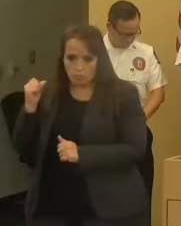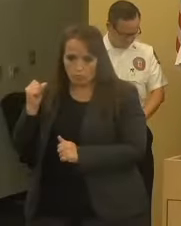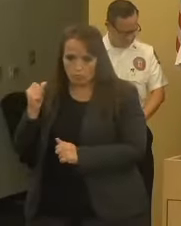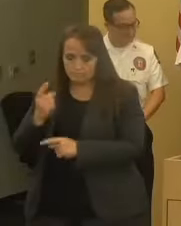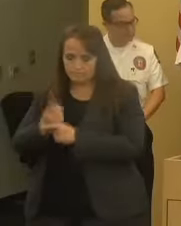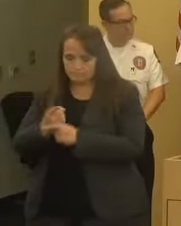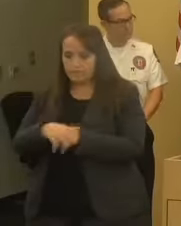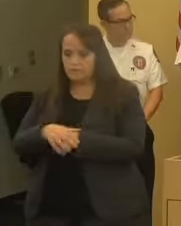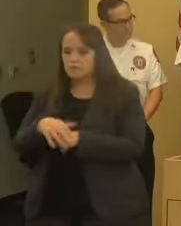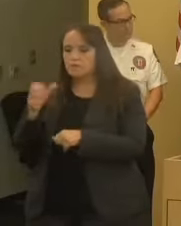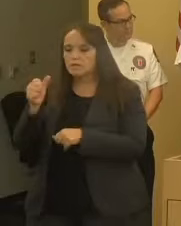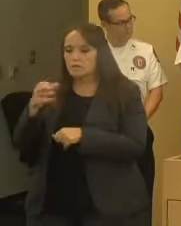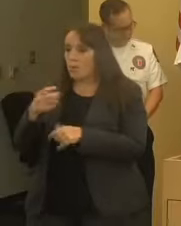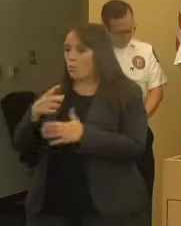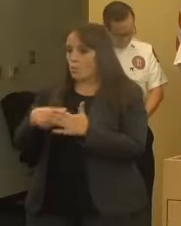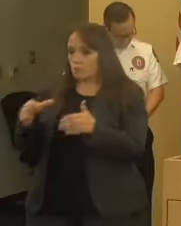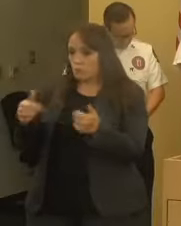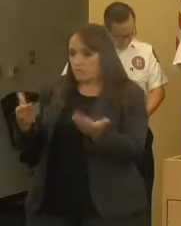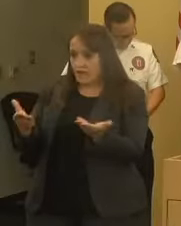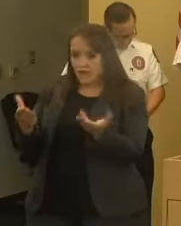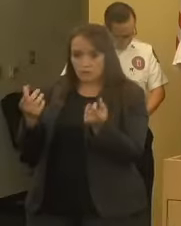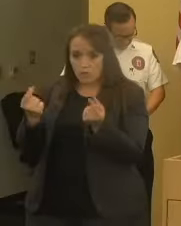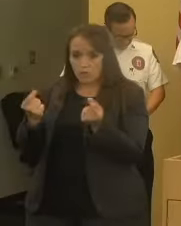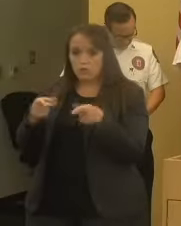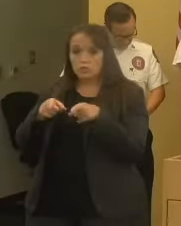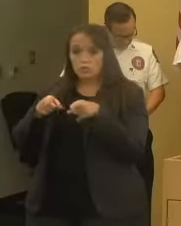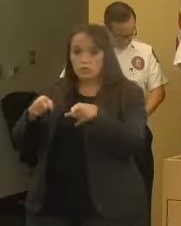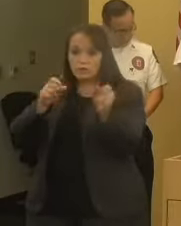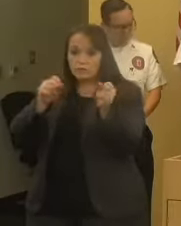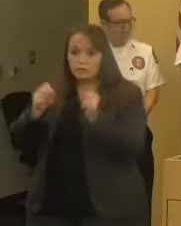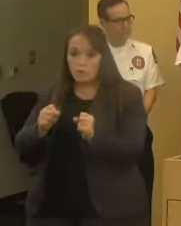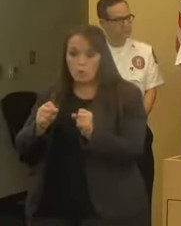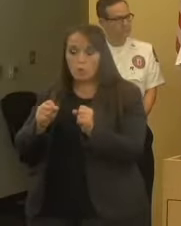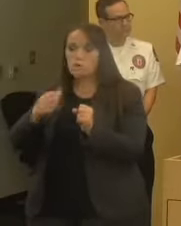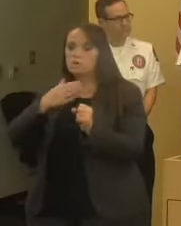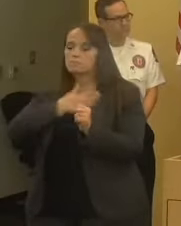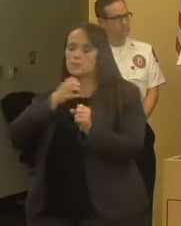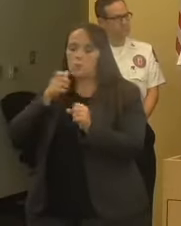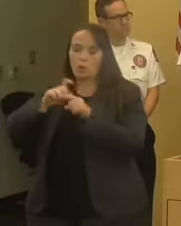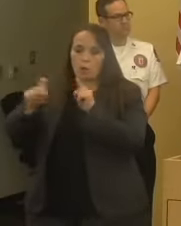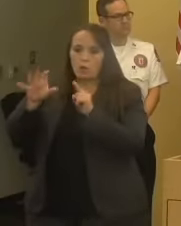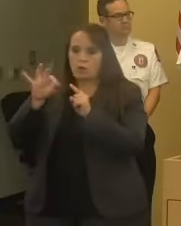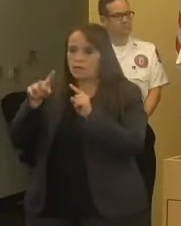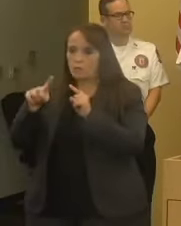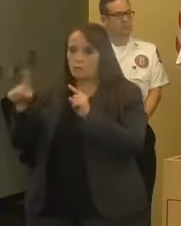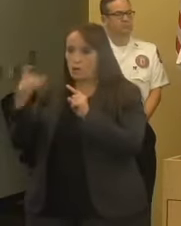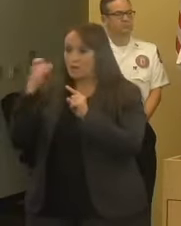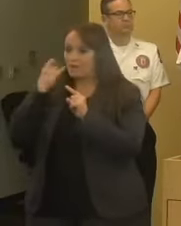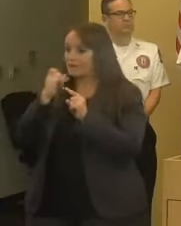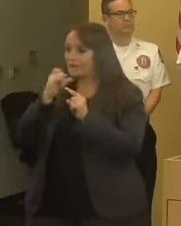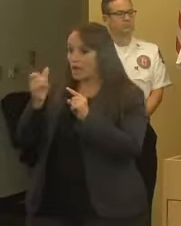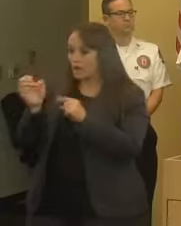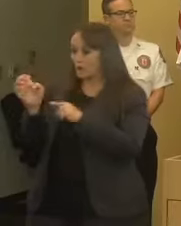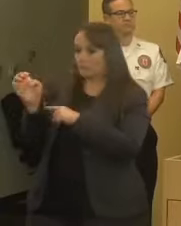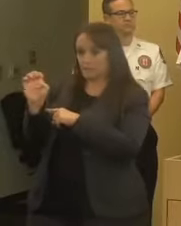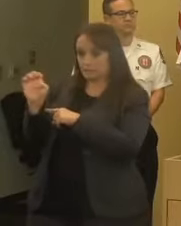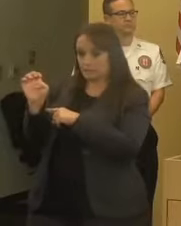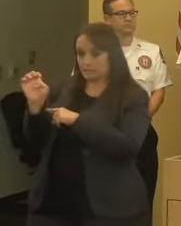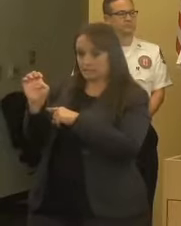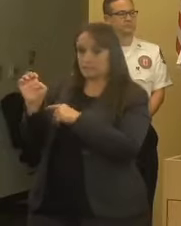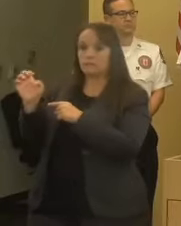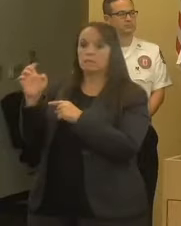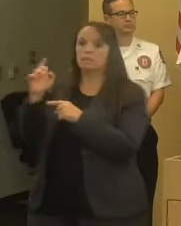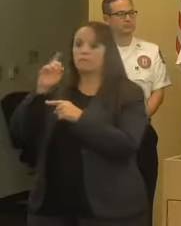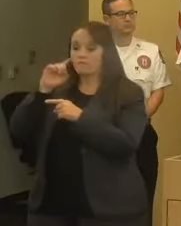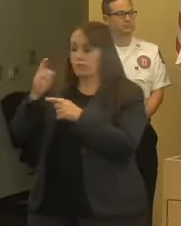storm. Especially during the storm, do not call 911 unless you have an emergency. Call 911 to save a life,